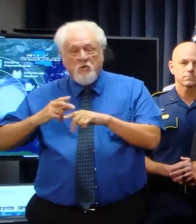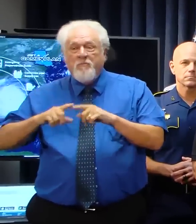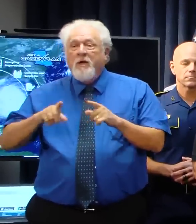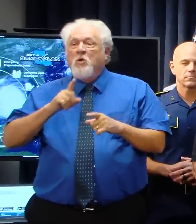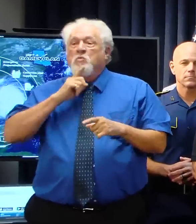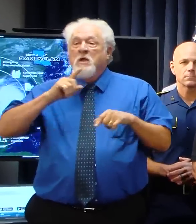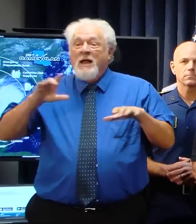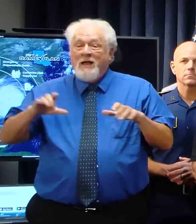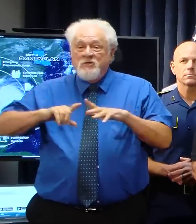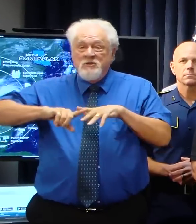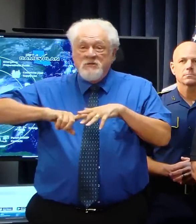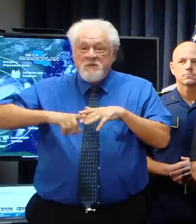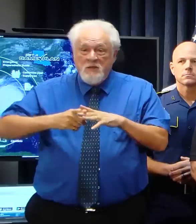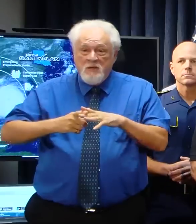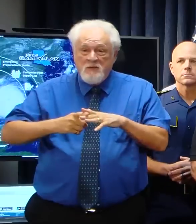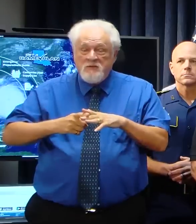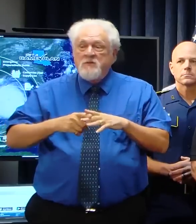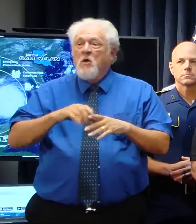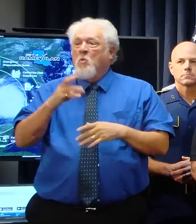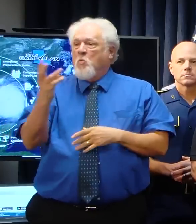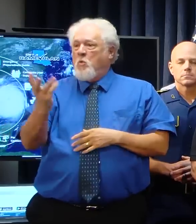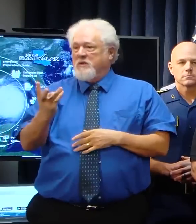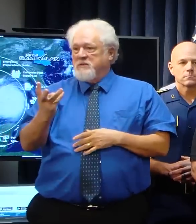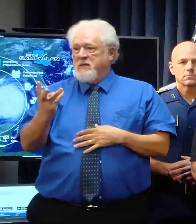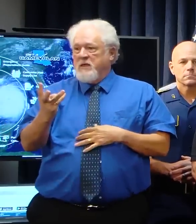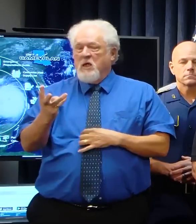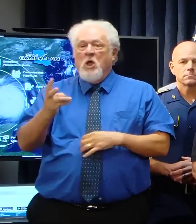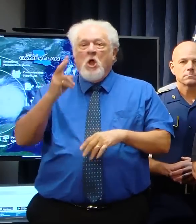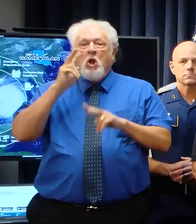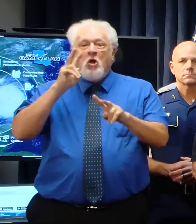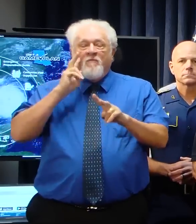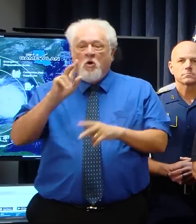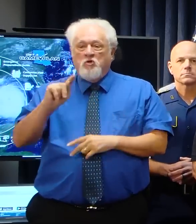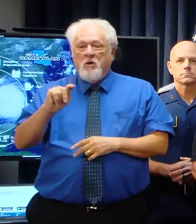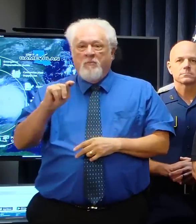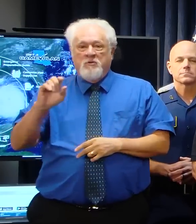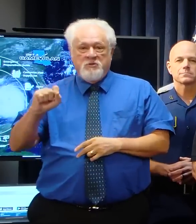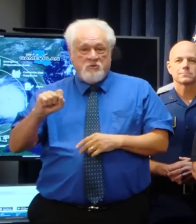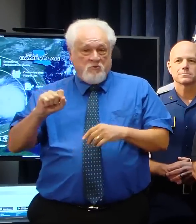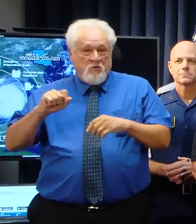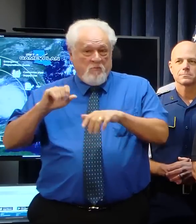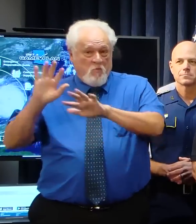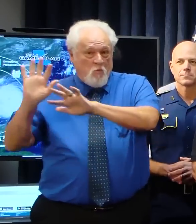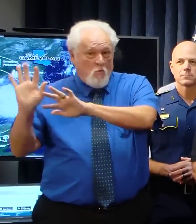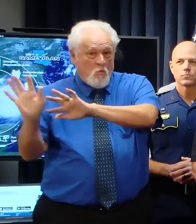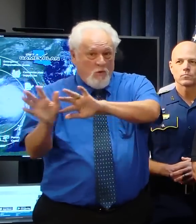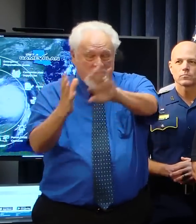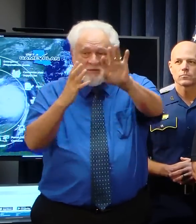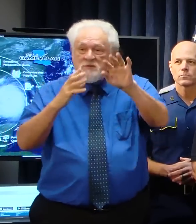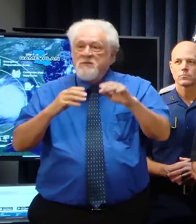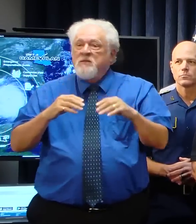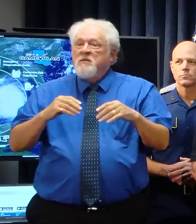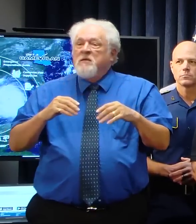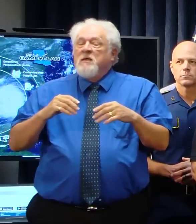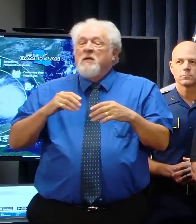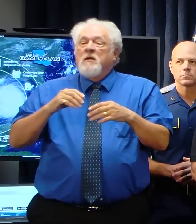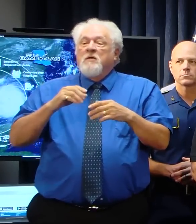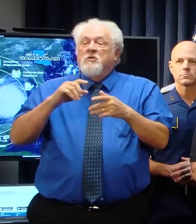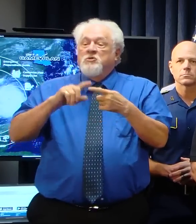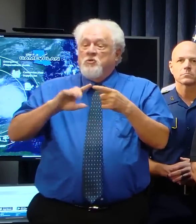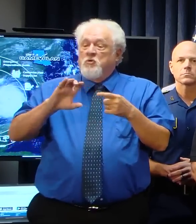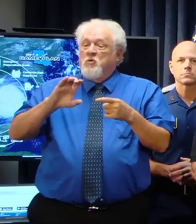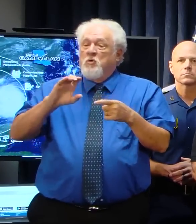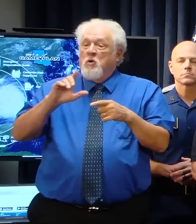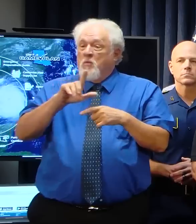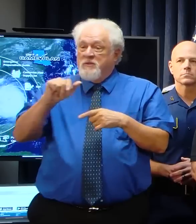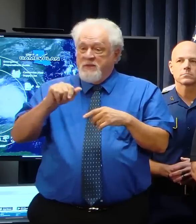doesn't start to kick in until Wednesday. Look for tropical storm force winds to start making their way along the coast and moving